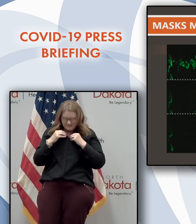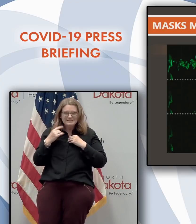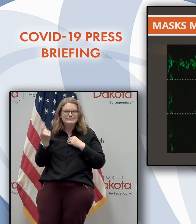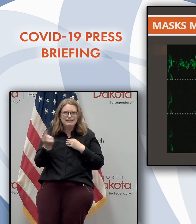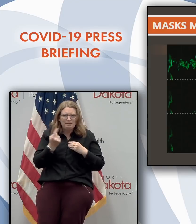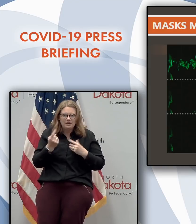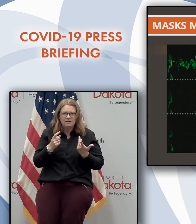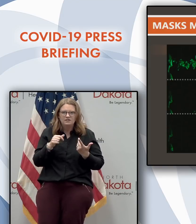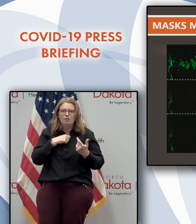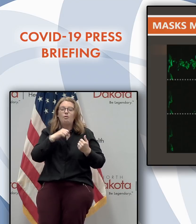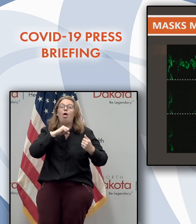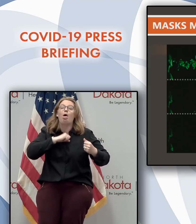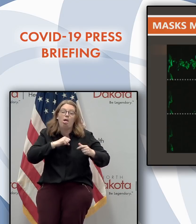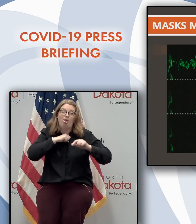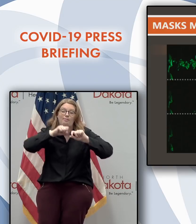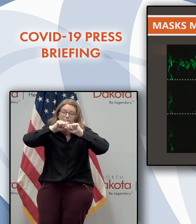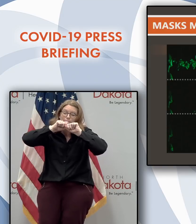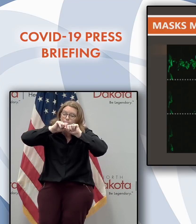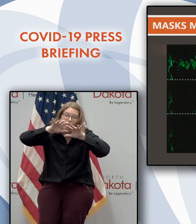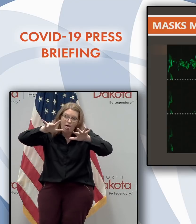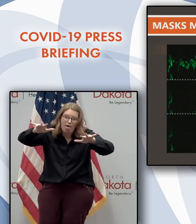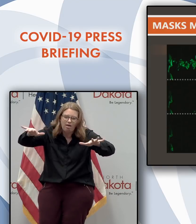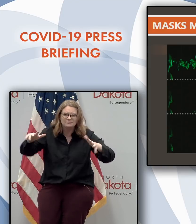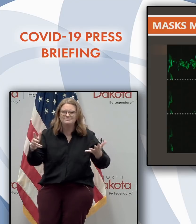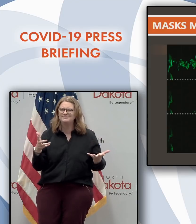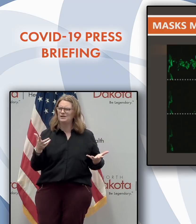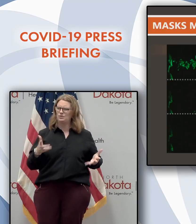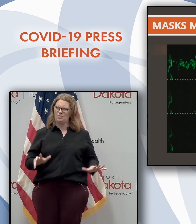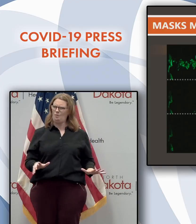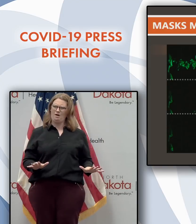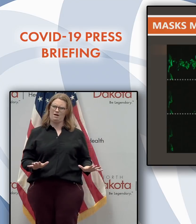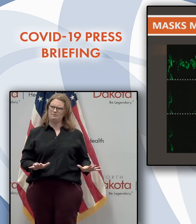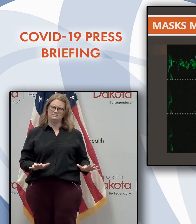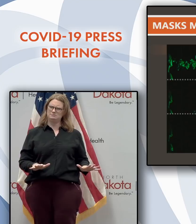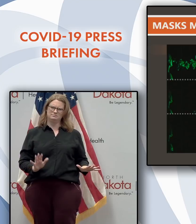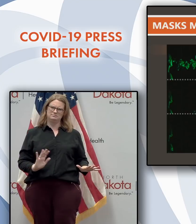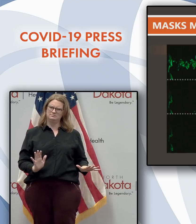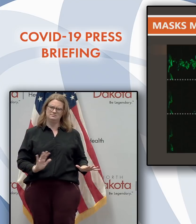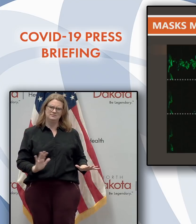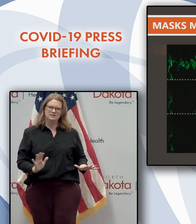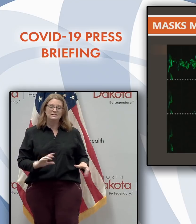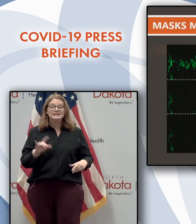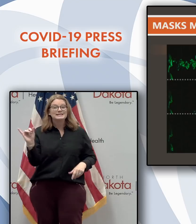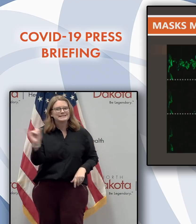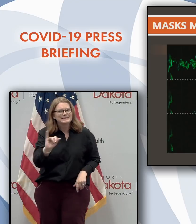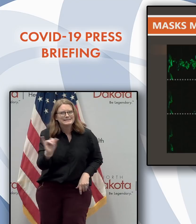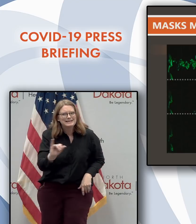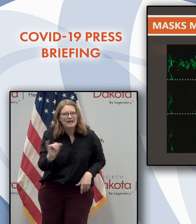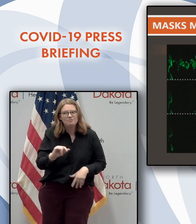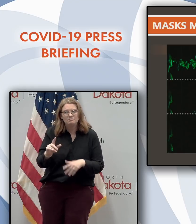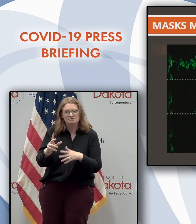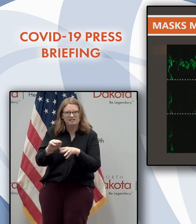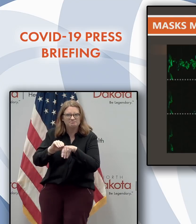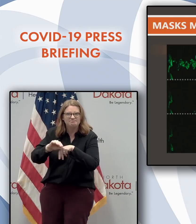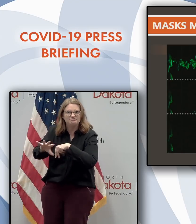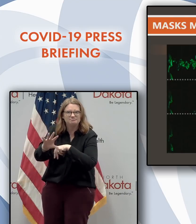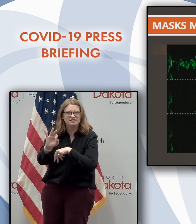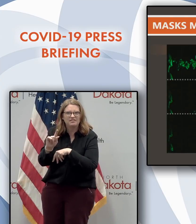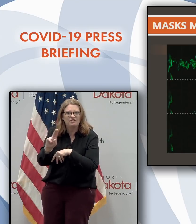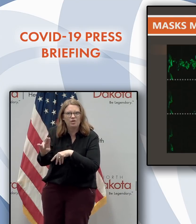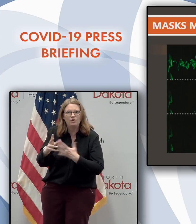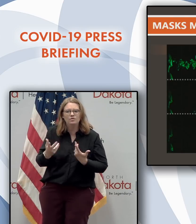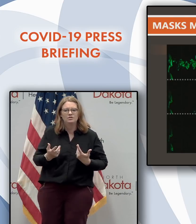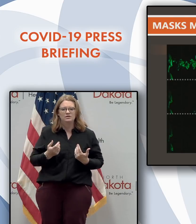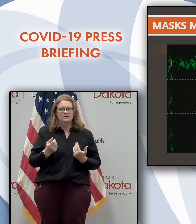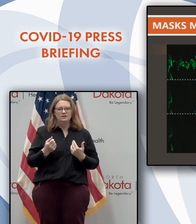things that were, these things existed in public health pre-pandemic because this is the same way you might give someone the flu. 12 feet in